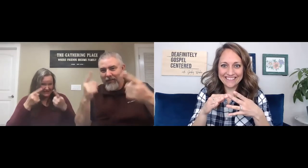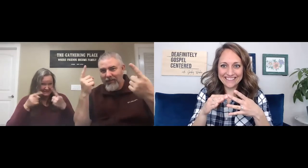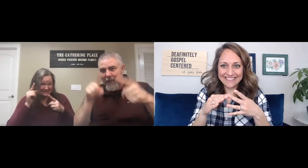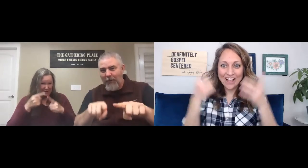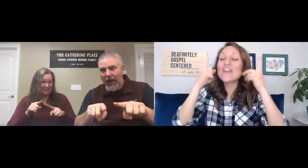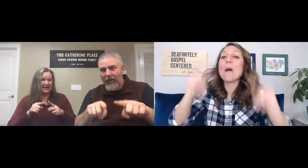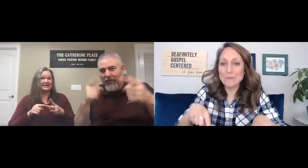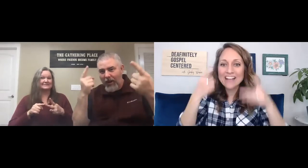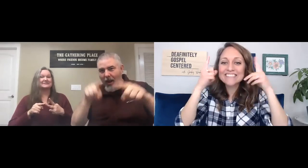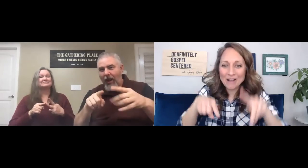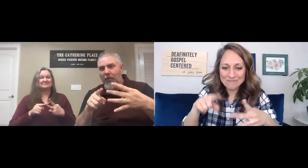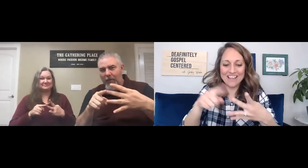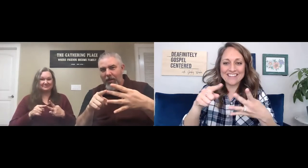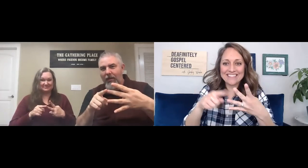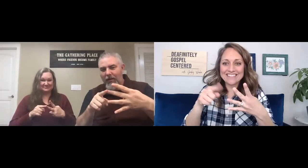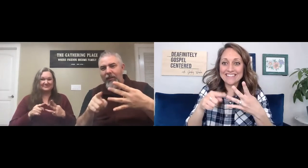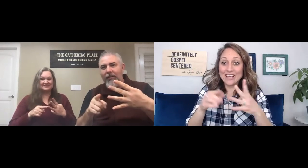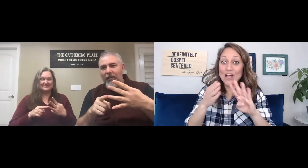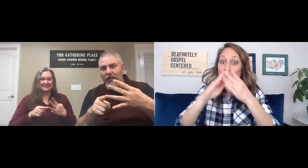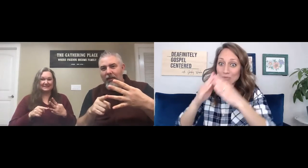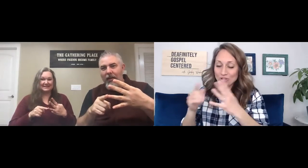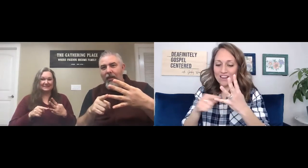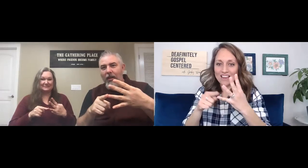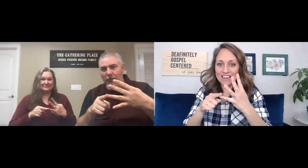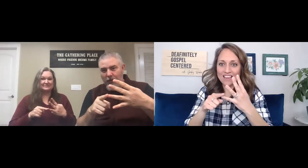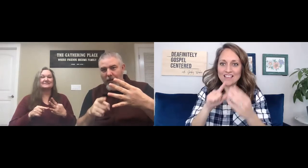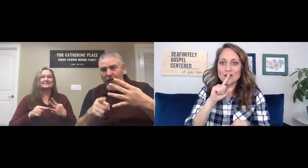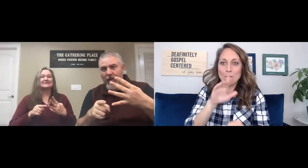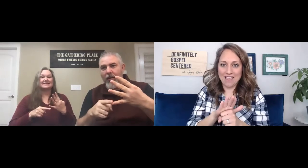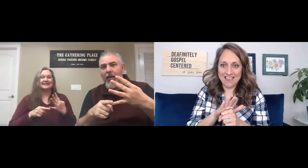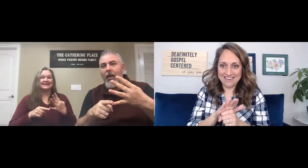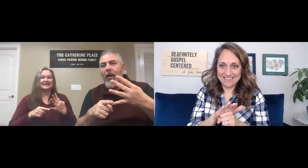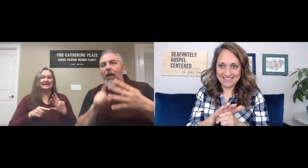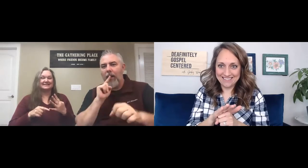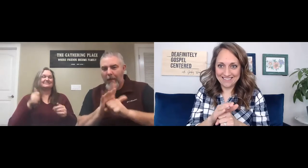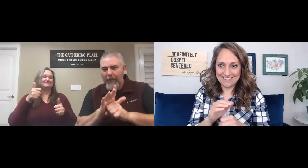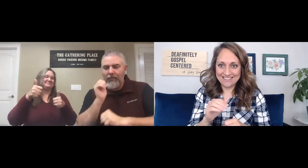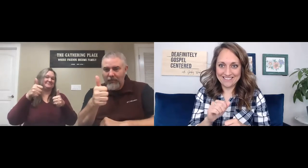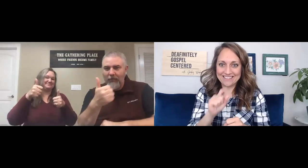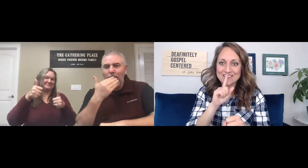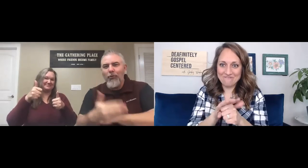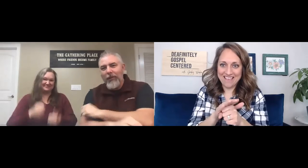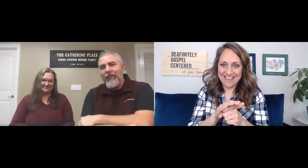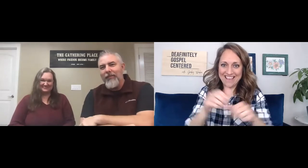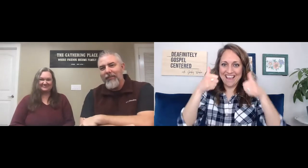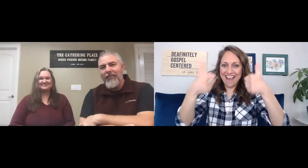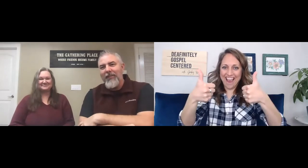Compromise. Right. Compromise. Then community, and then commitment. Commitment, right? Good.